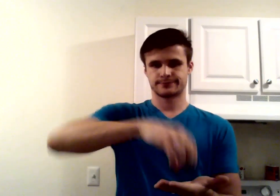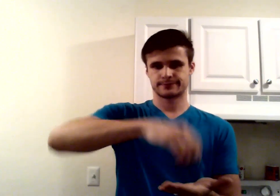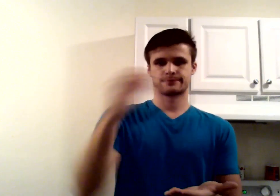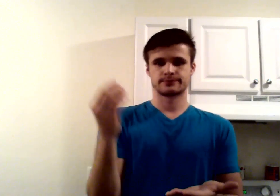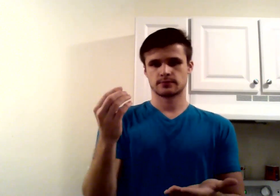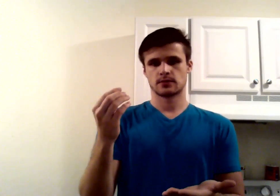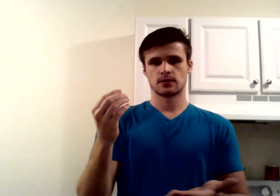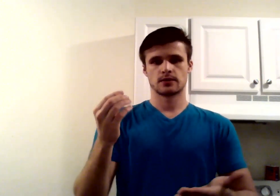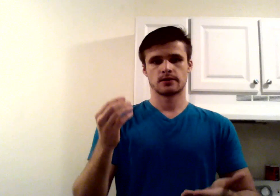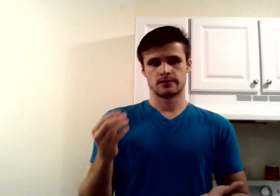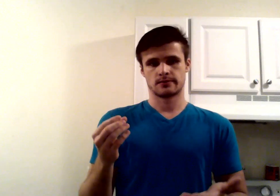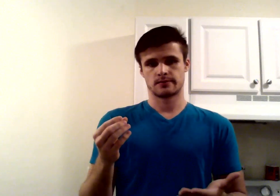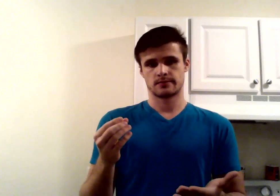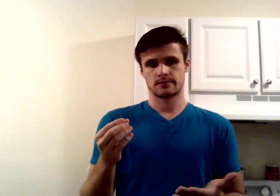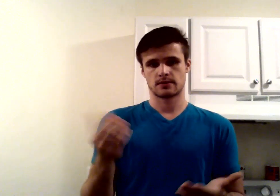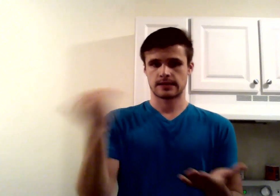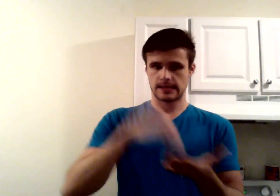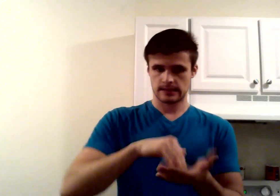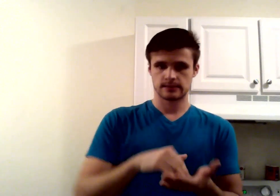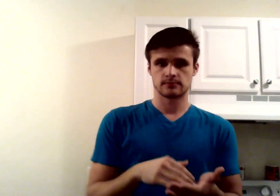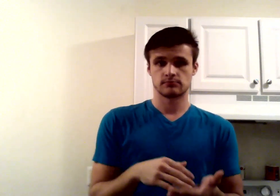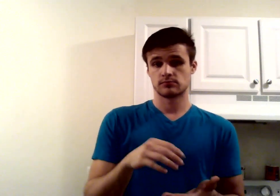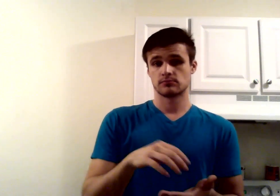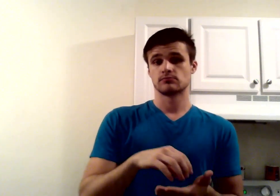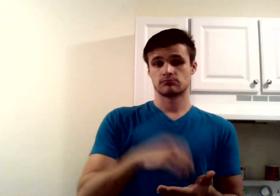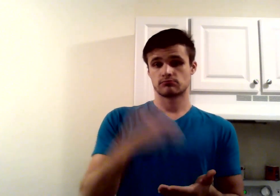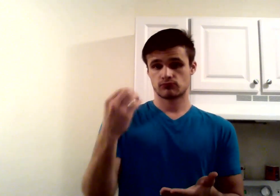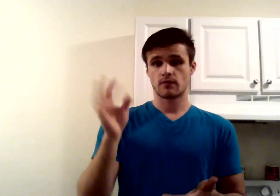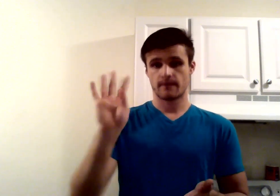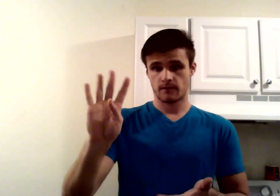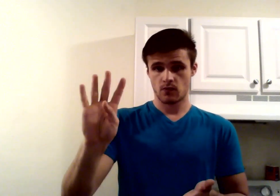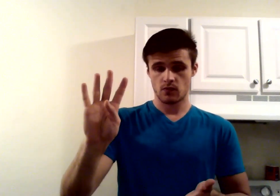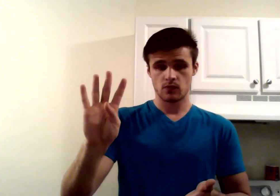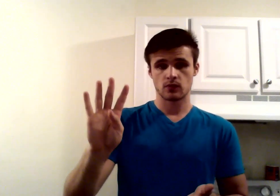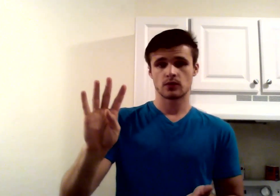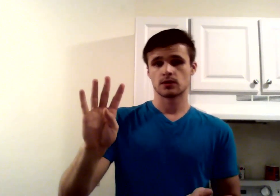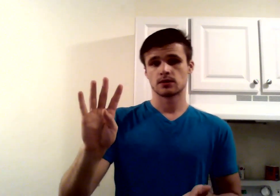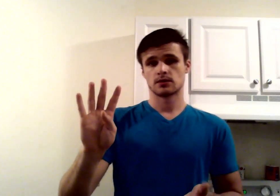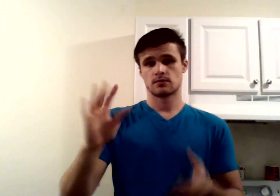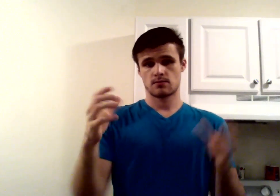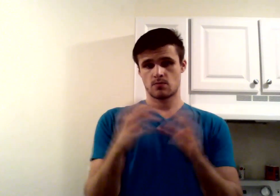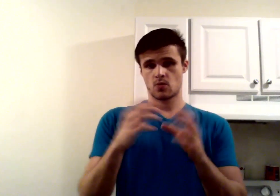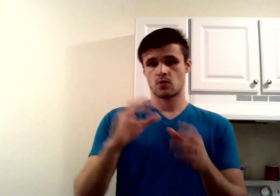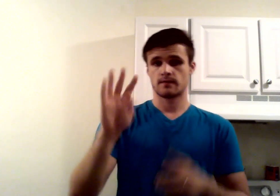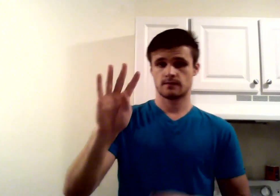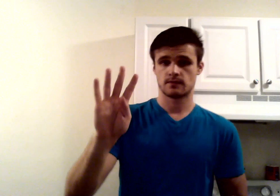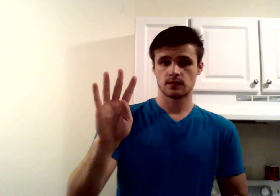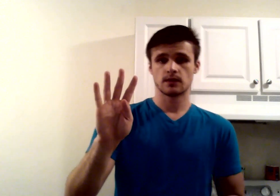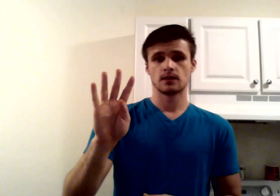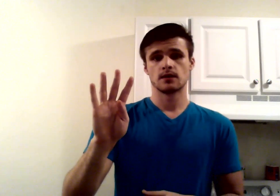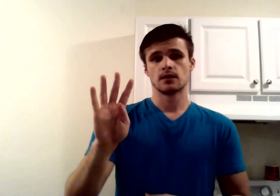balls again, and this is number 4. I hope you guys see it well. Number 4. Number